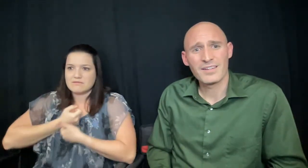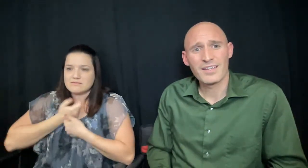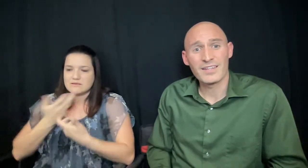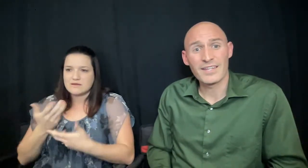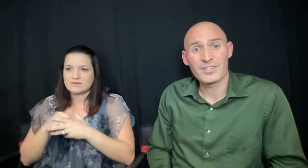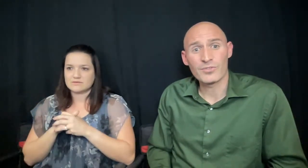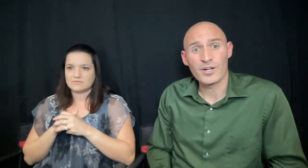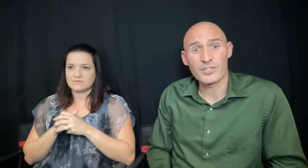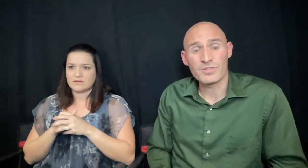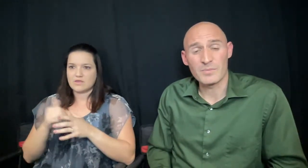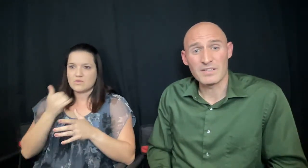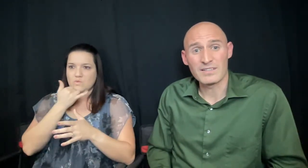and they get the wrong treatment?